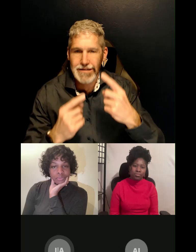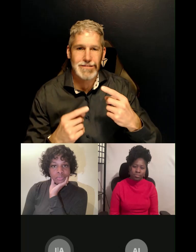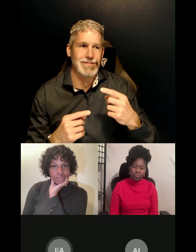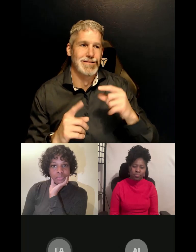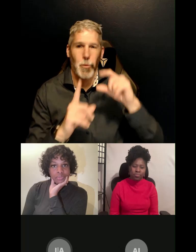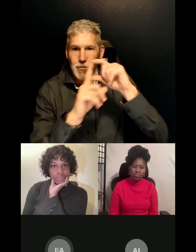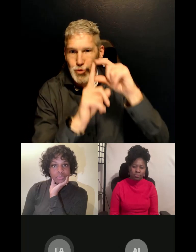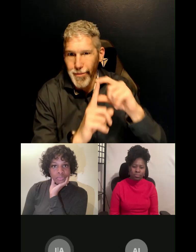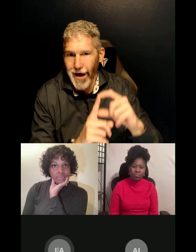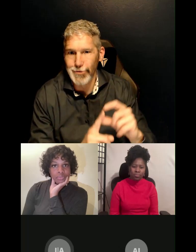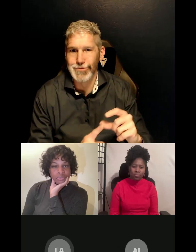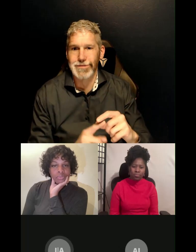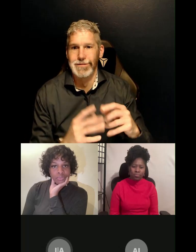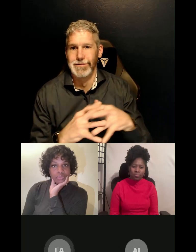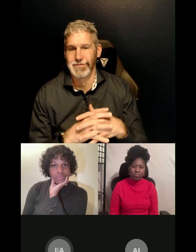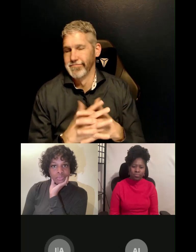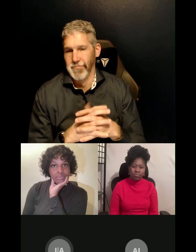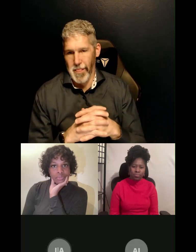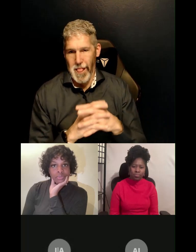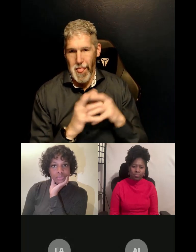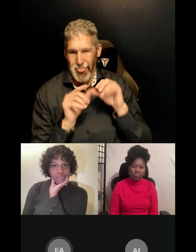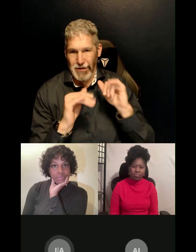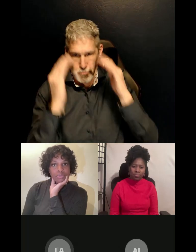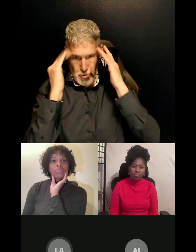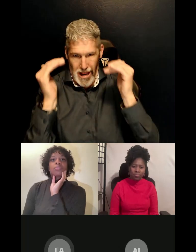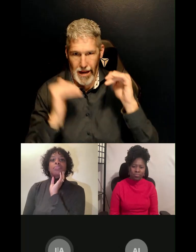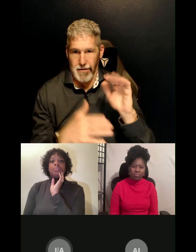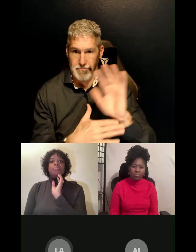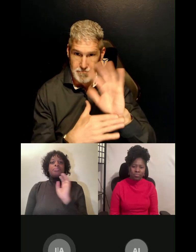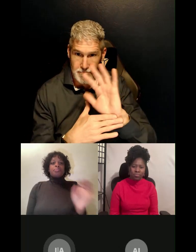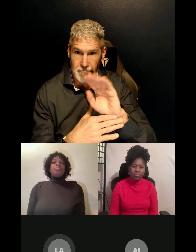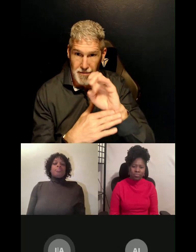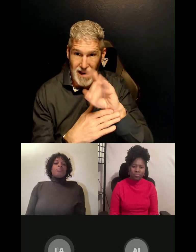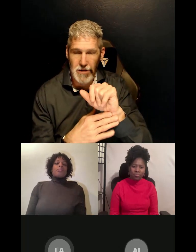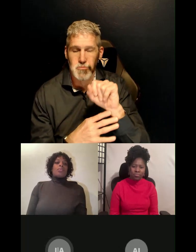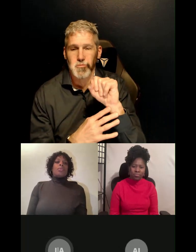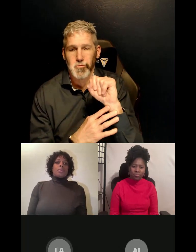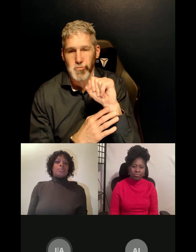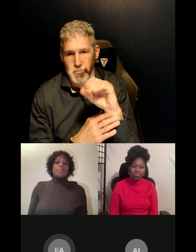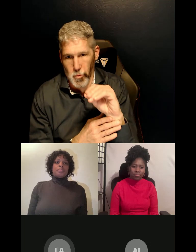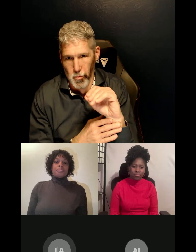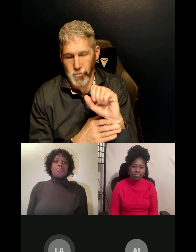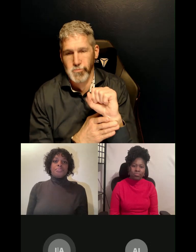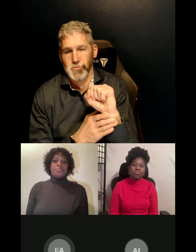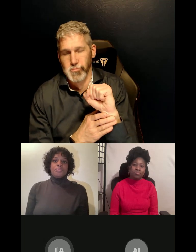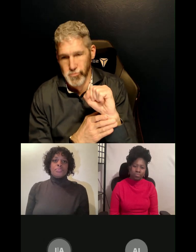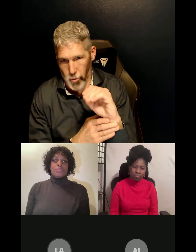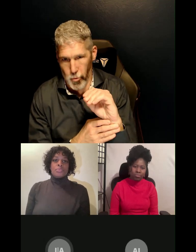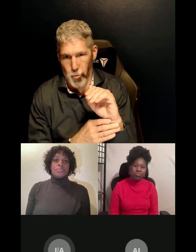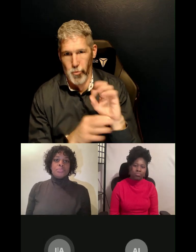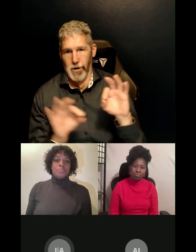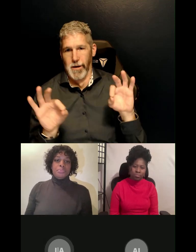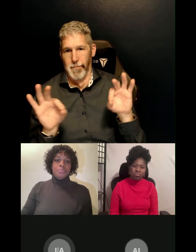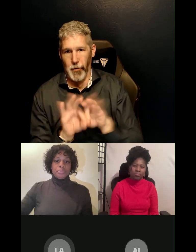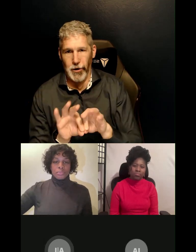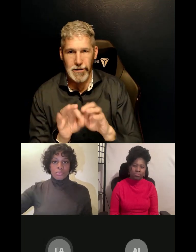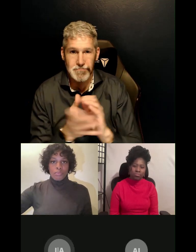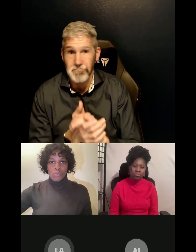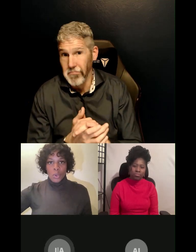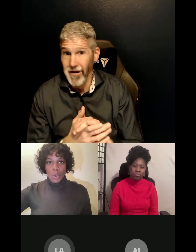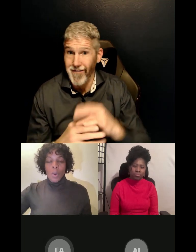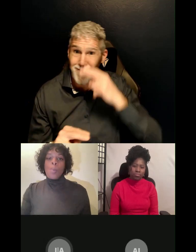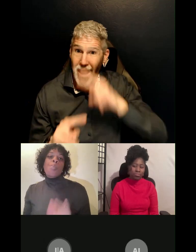that frame, and so we can disseminate that and say it in our own words. So that's why film